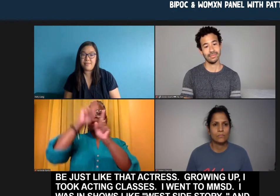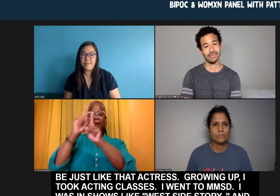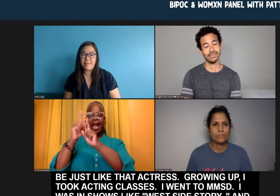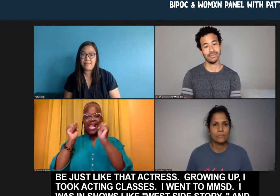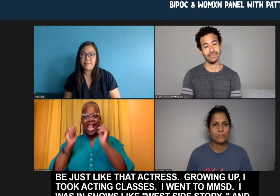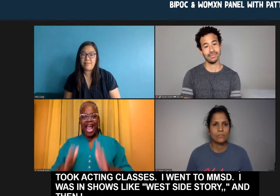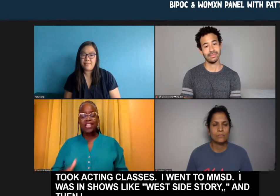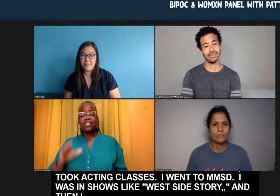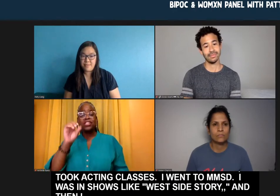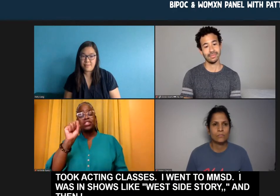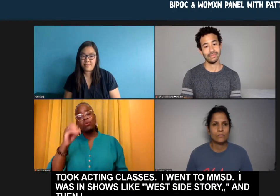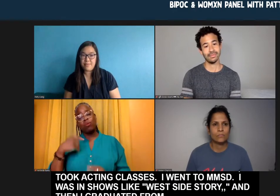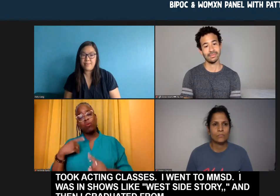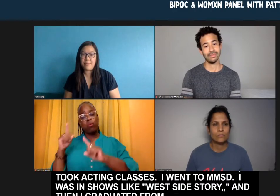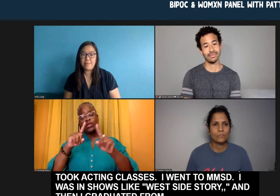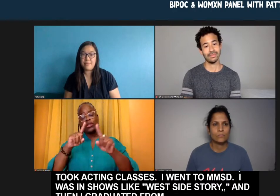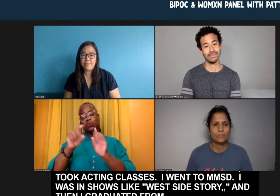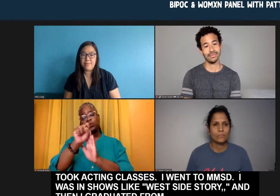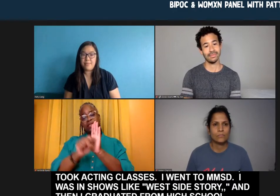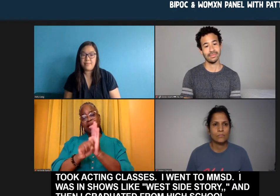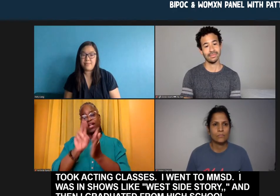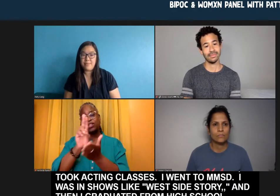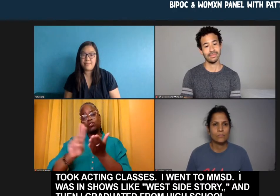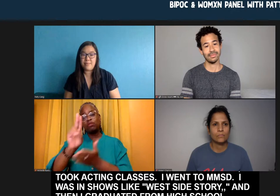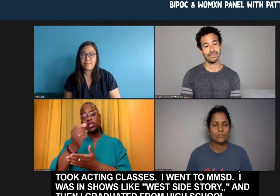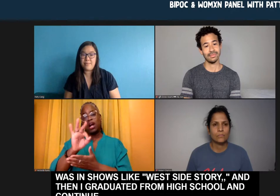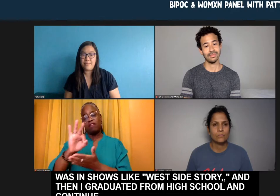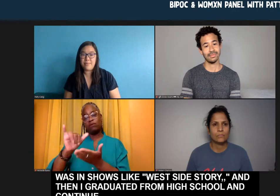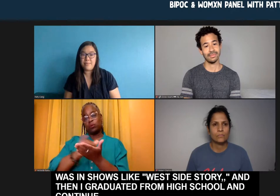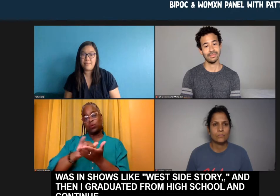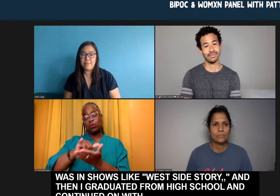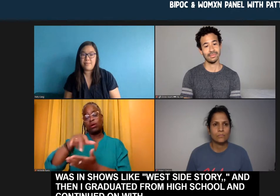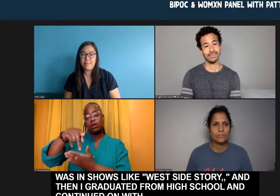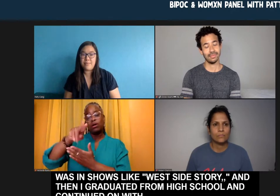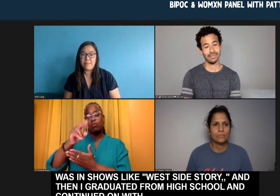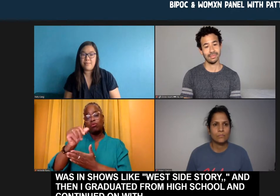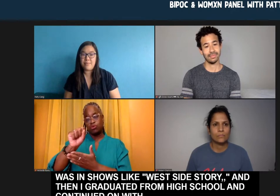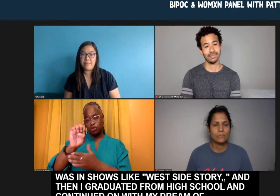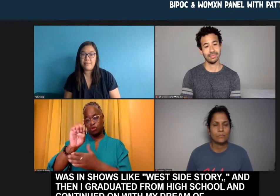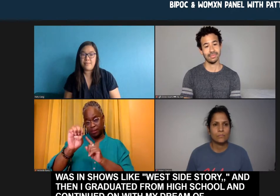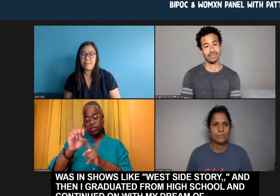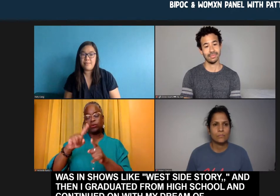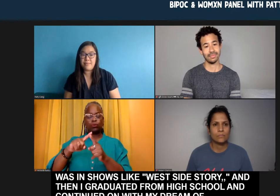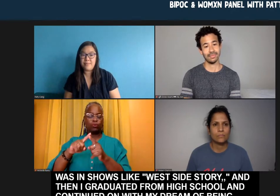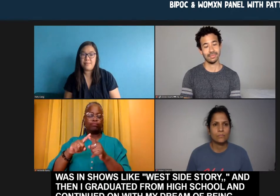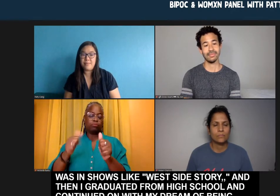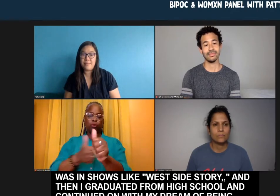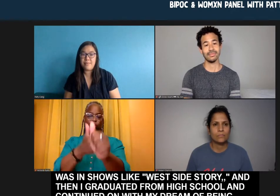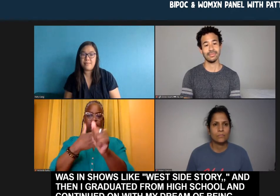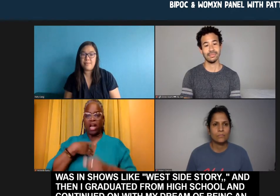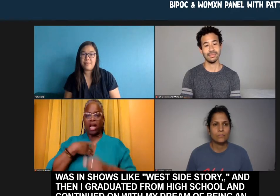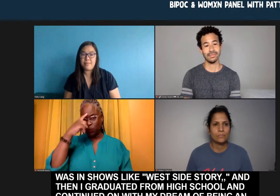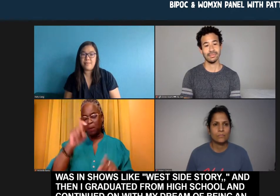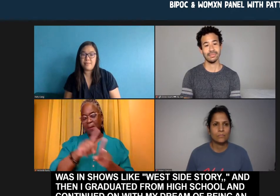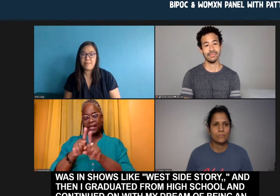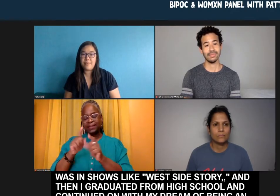my dream of being an actor. And so I went to the State University of New York, Purchase,